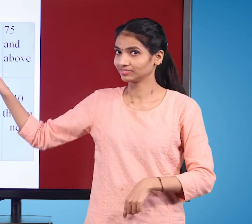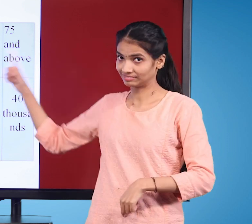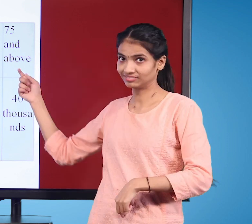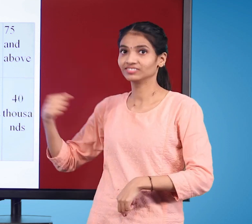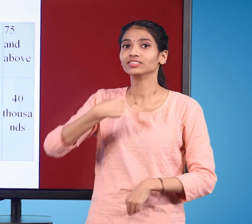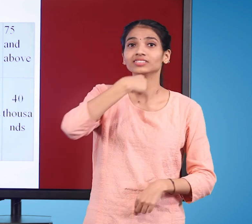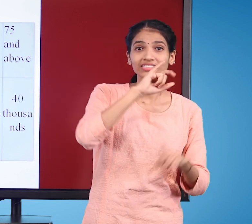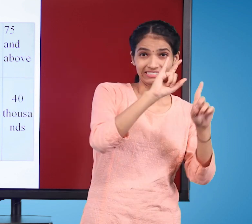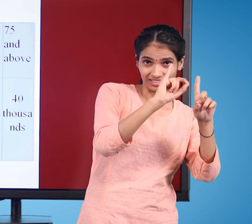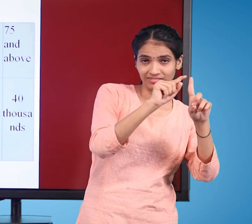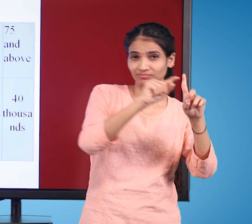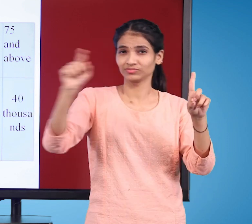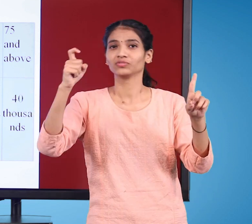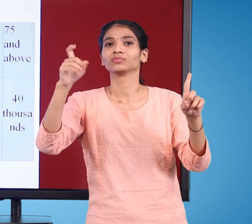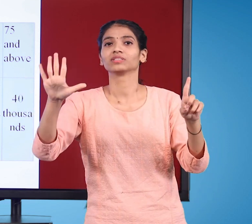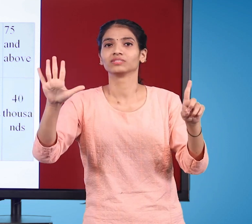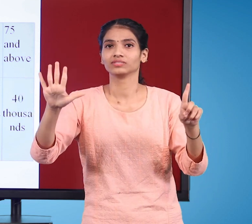1,20,000. 45 to 59,